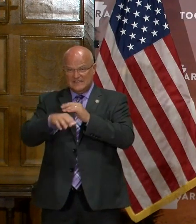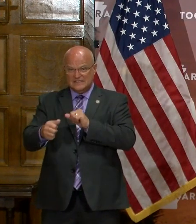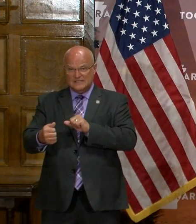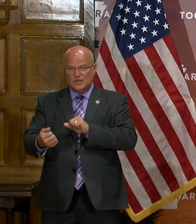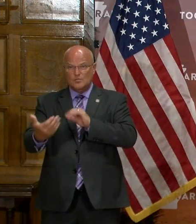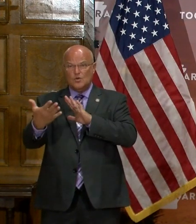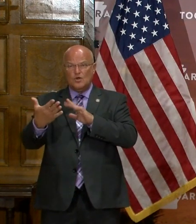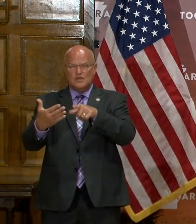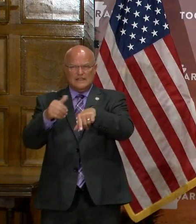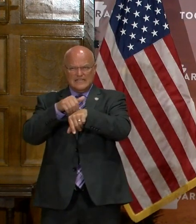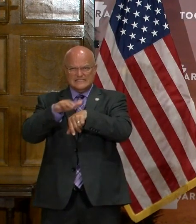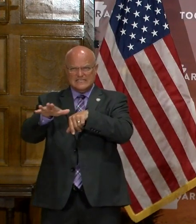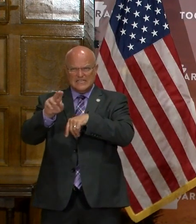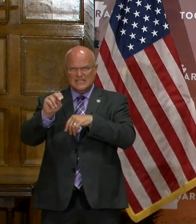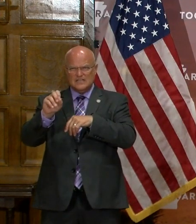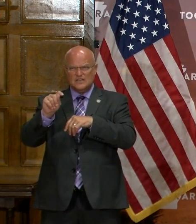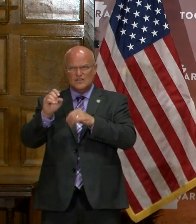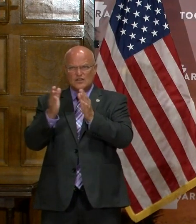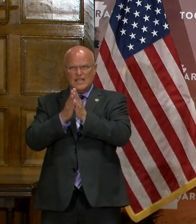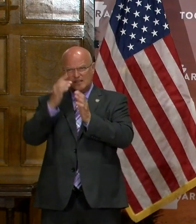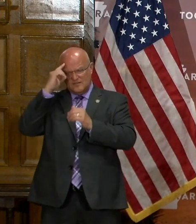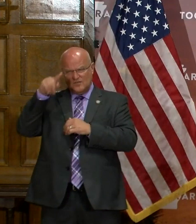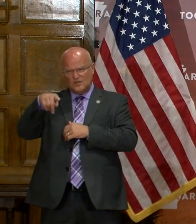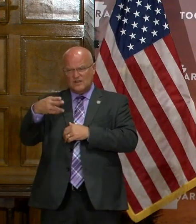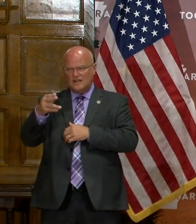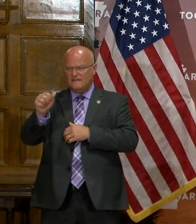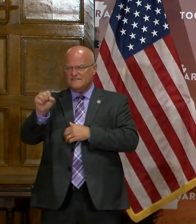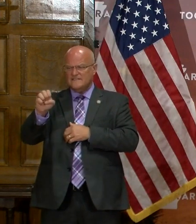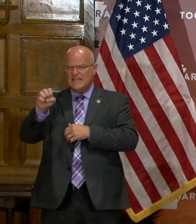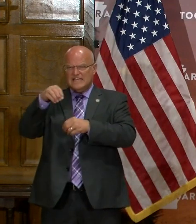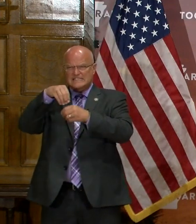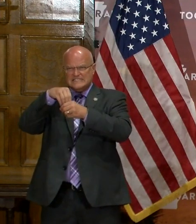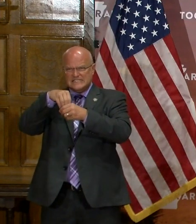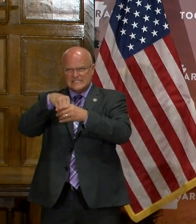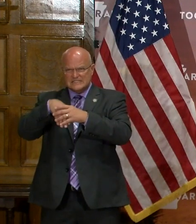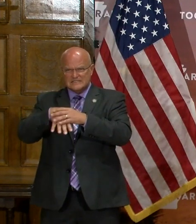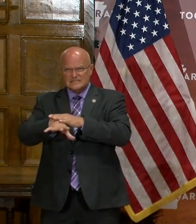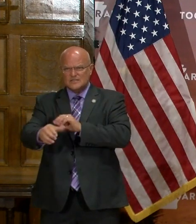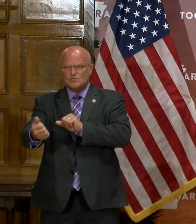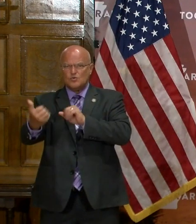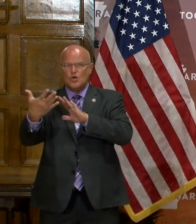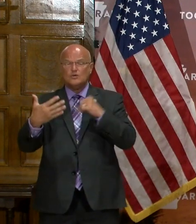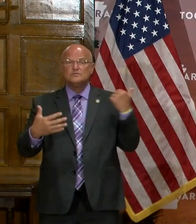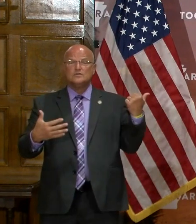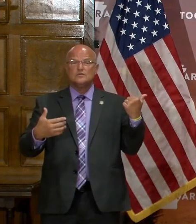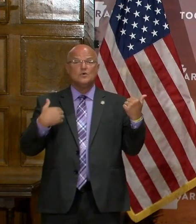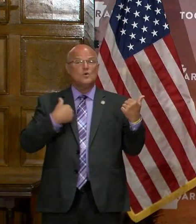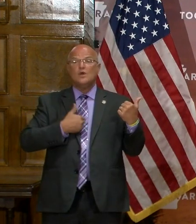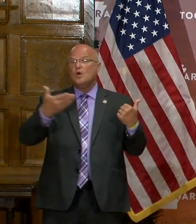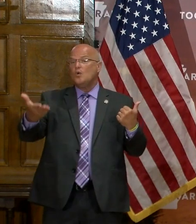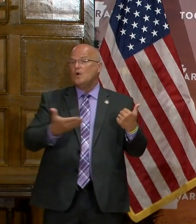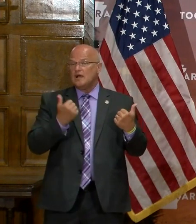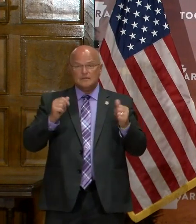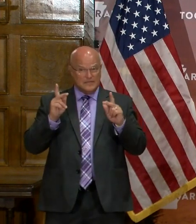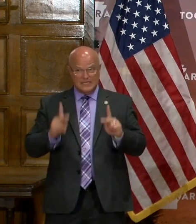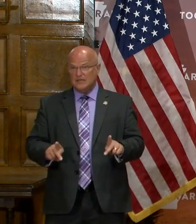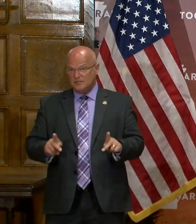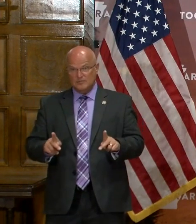Little Rock? Note asking for a phased-in approach? Well, we welcome